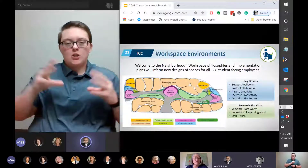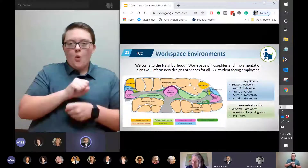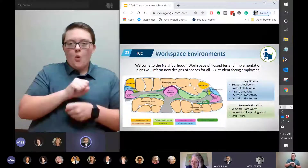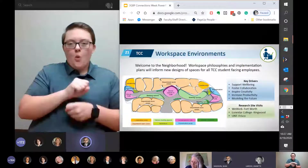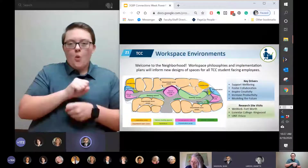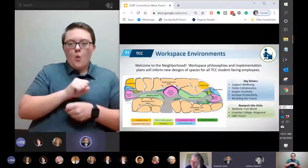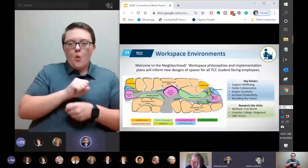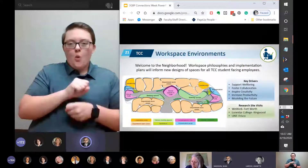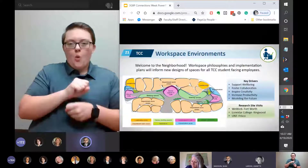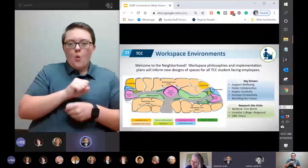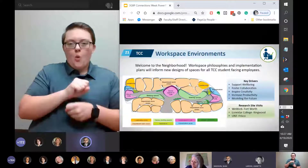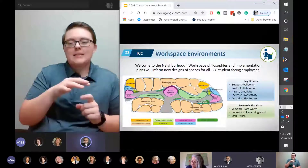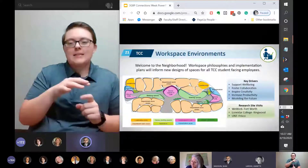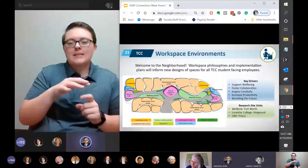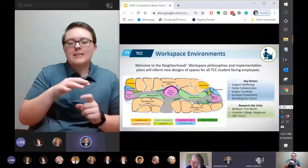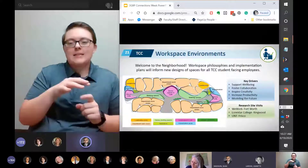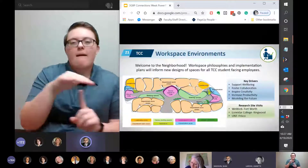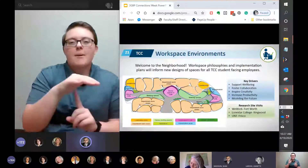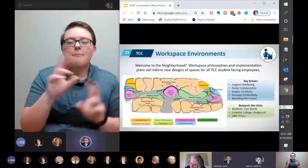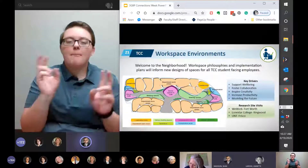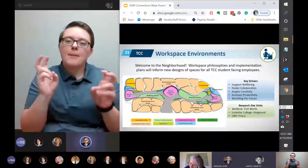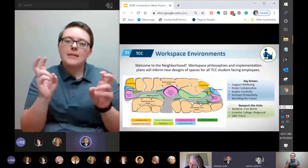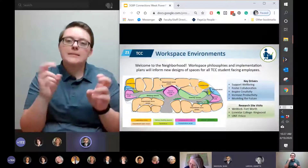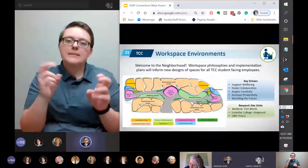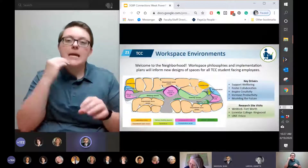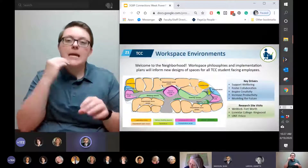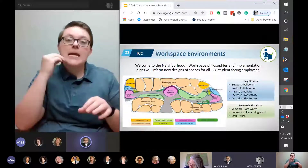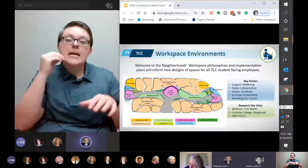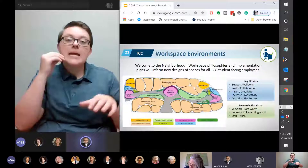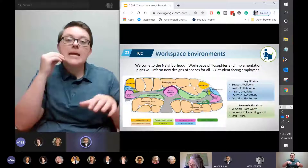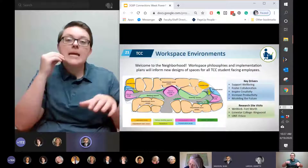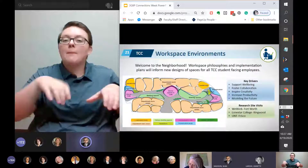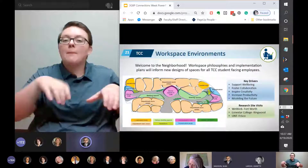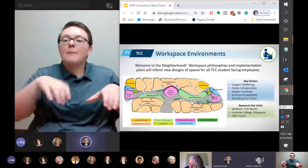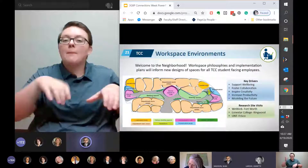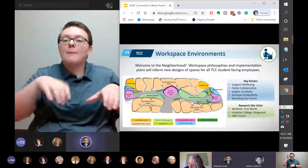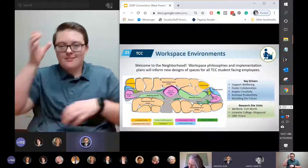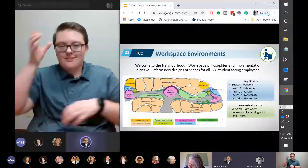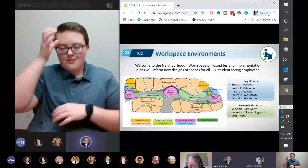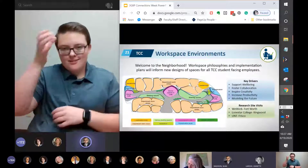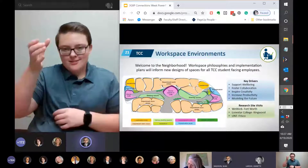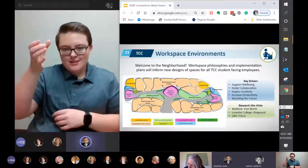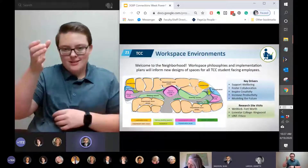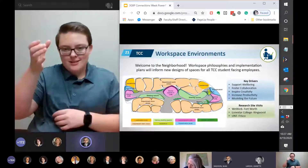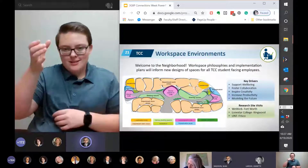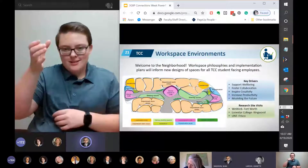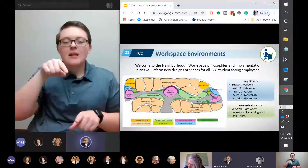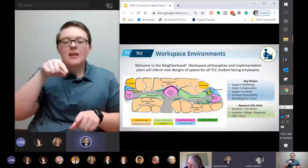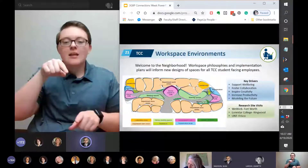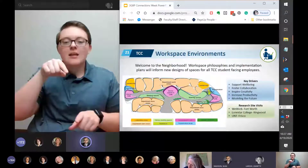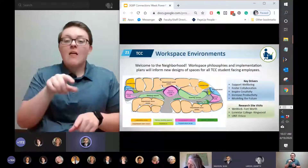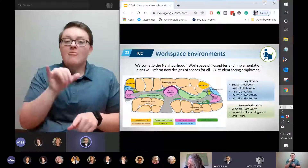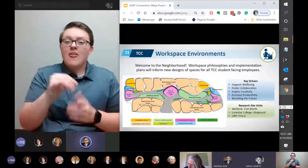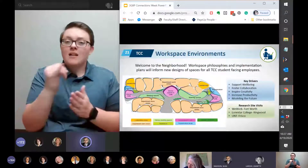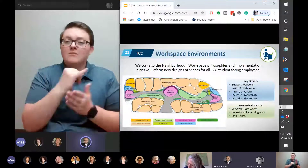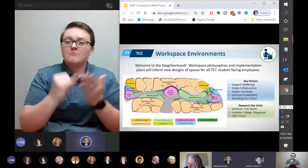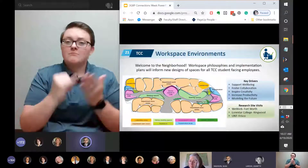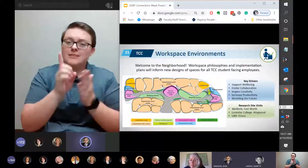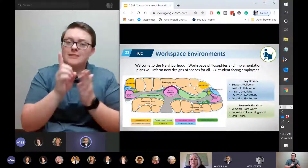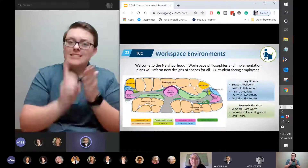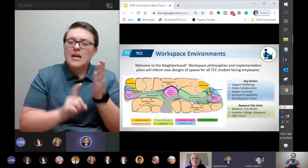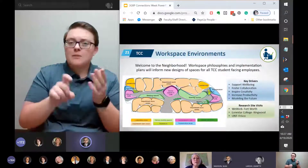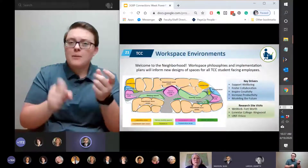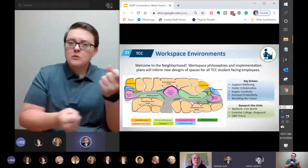neighborhood concept based on the philosophy that supports well-being, fosters collaboration,